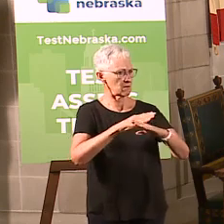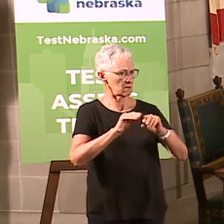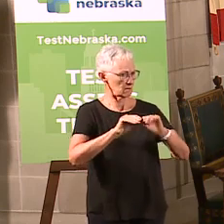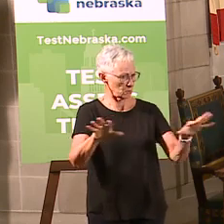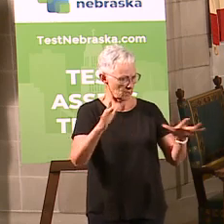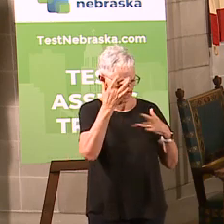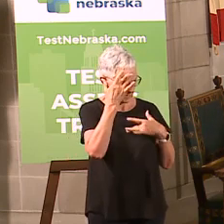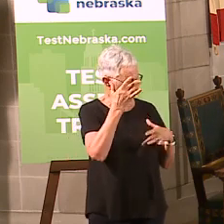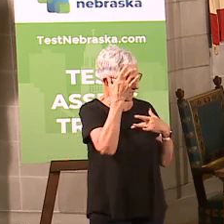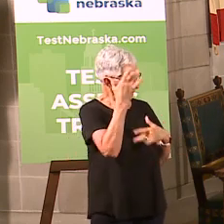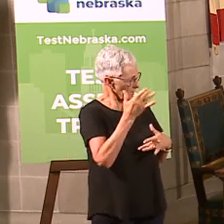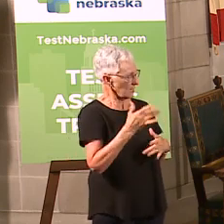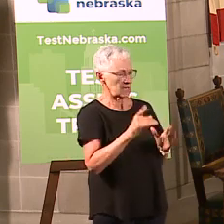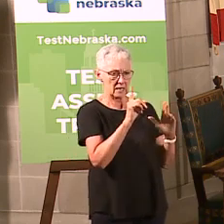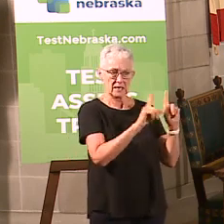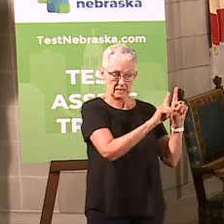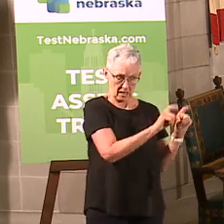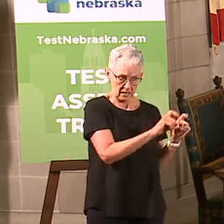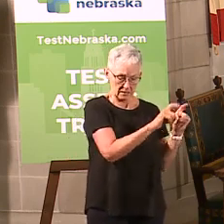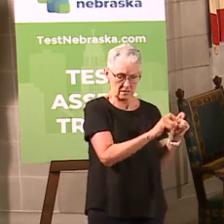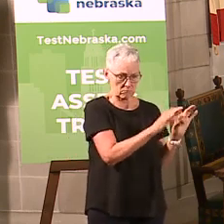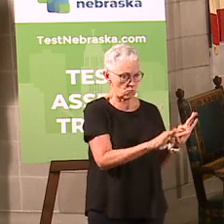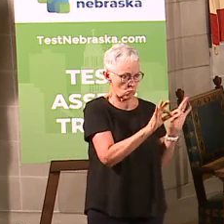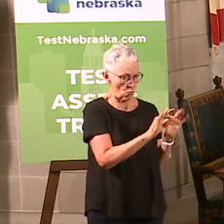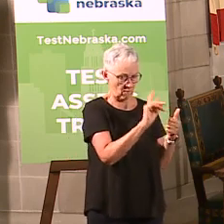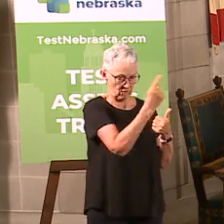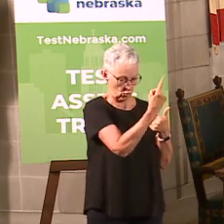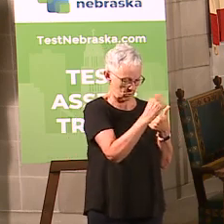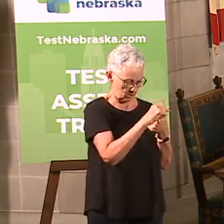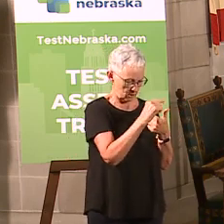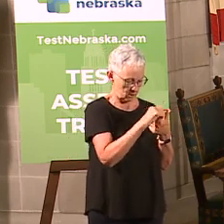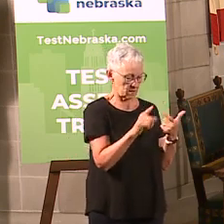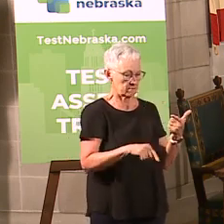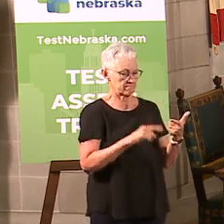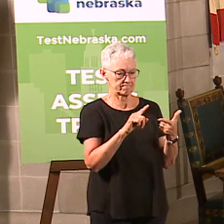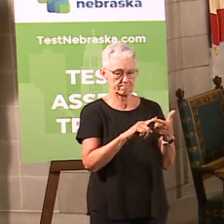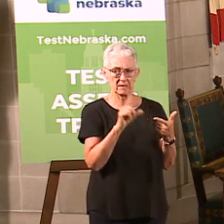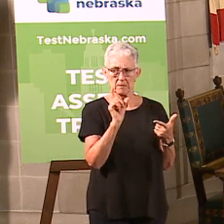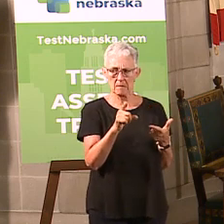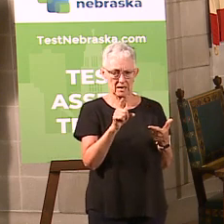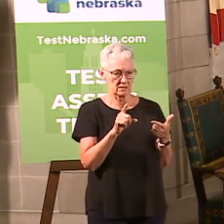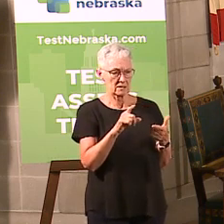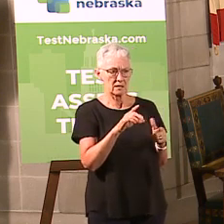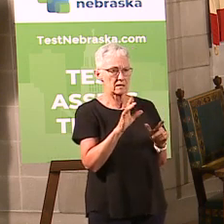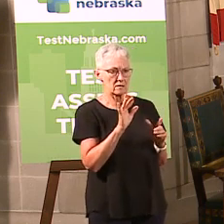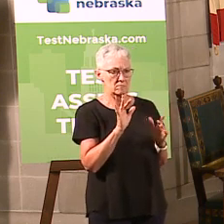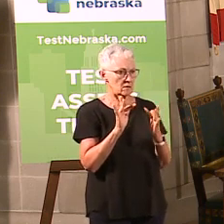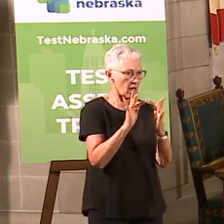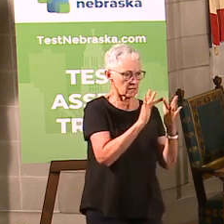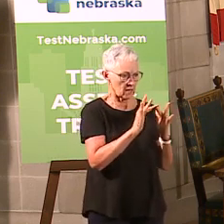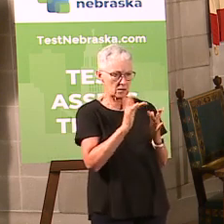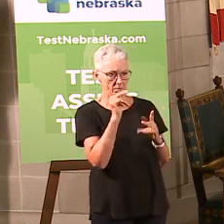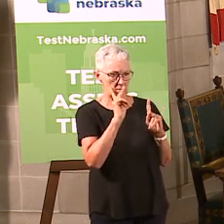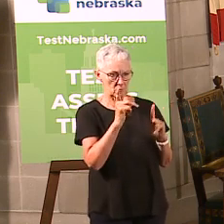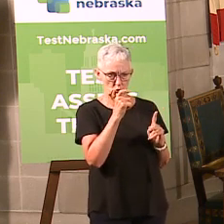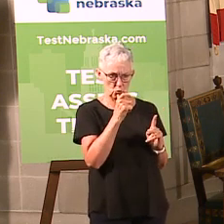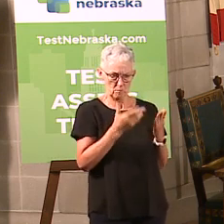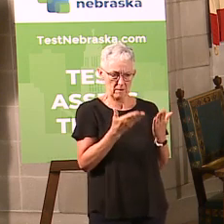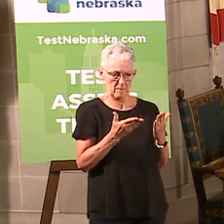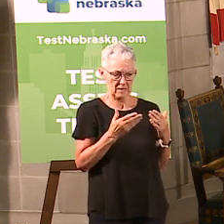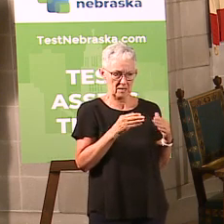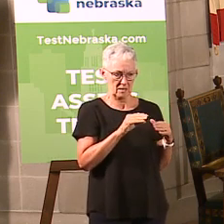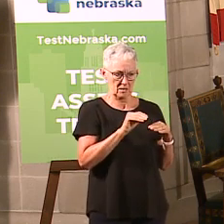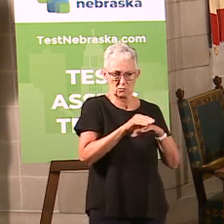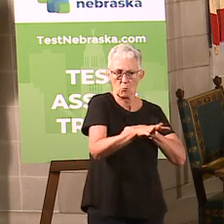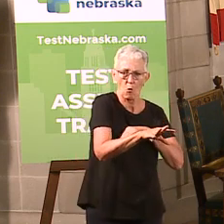coronavirus, contact tracing, get those folks to isolate, and then have their contacts, the people they've been in touch with over the last 2